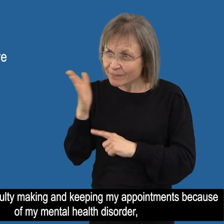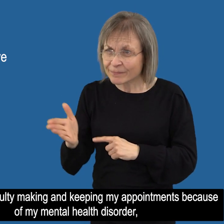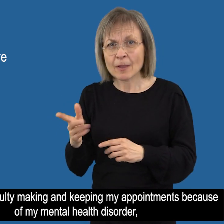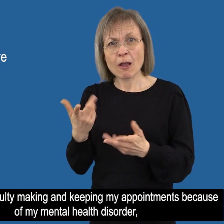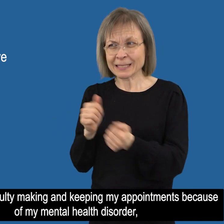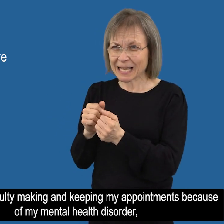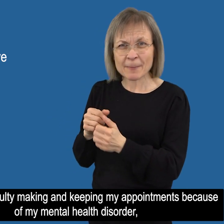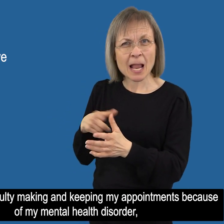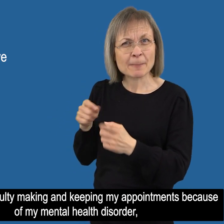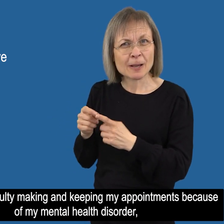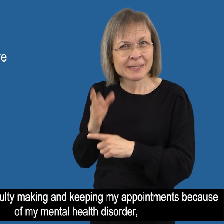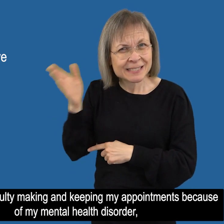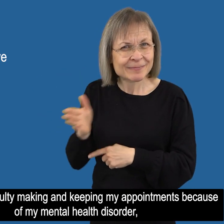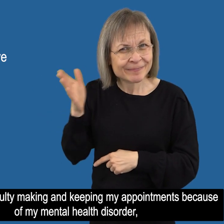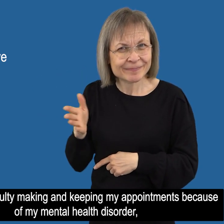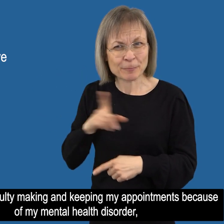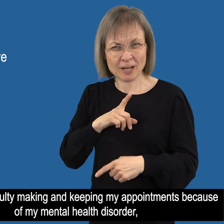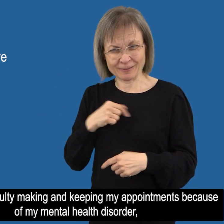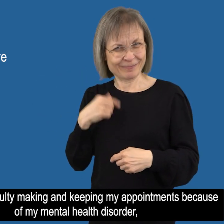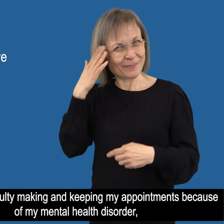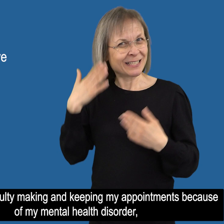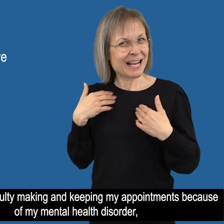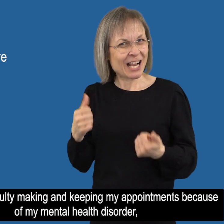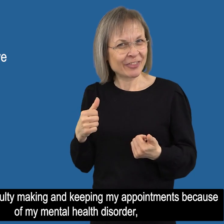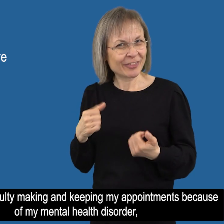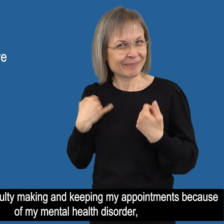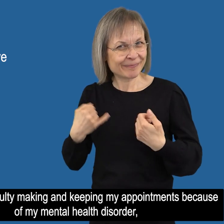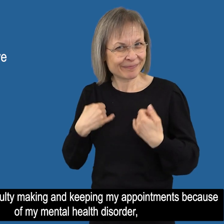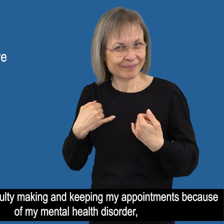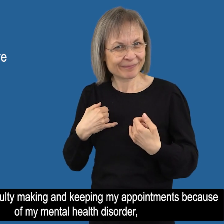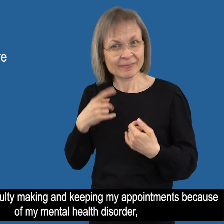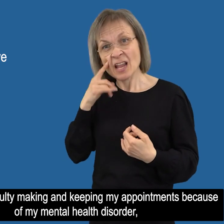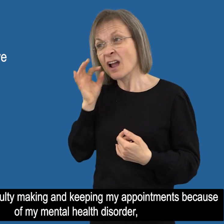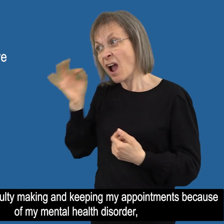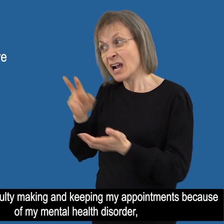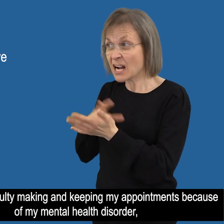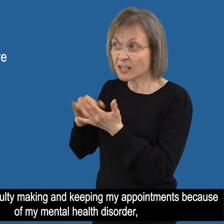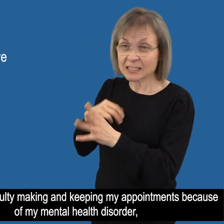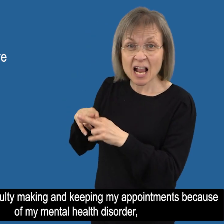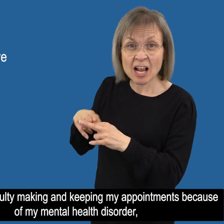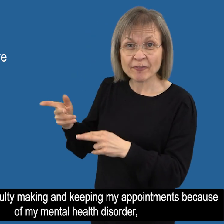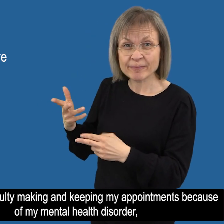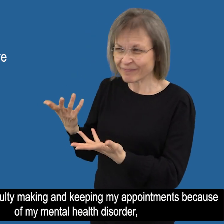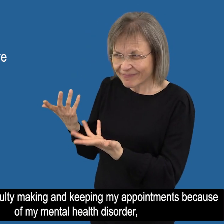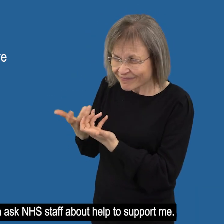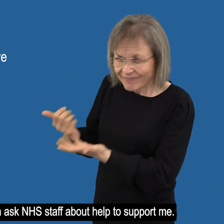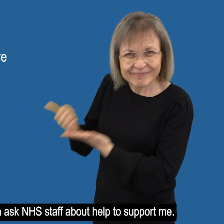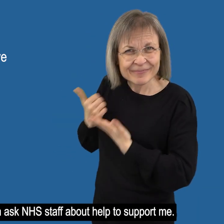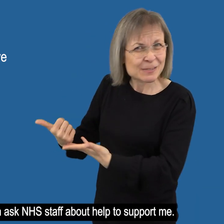If I have difficulty making and keeping my appointments because of my mental health disorder, I can ask NHS staff about help to